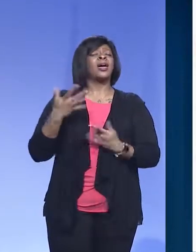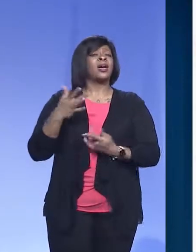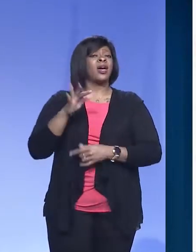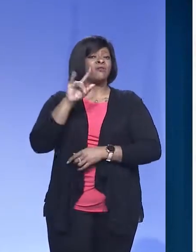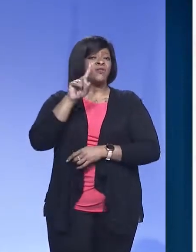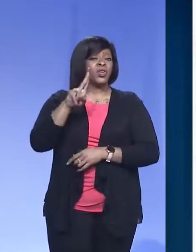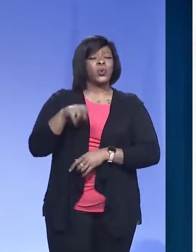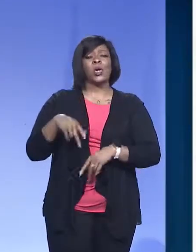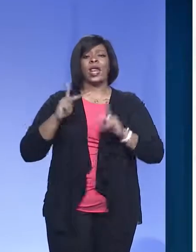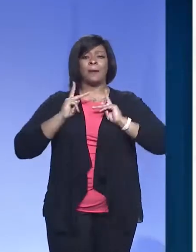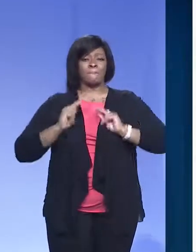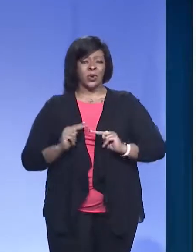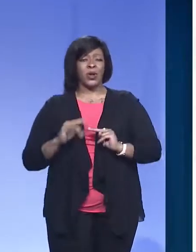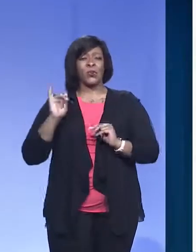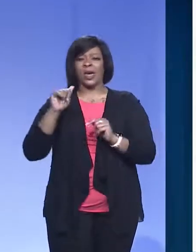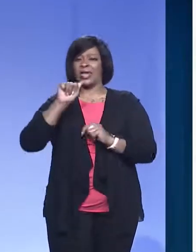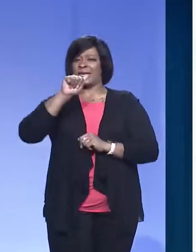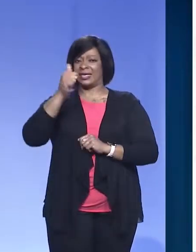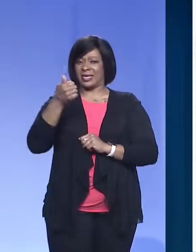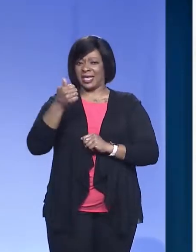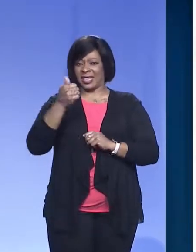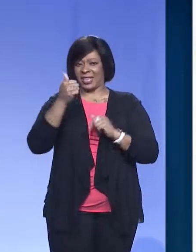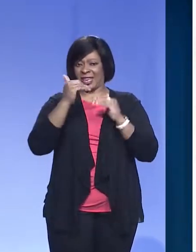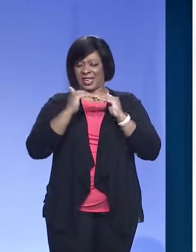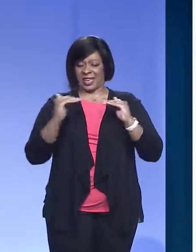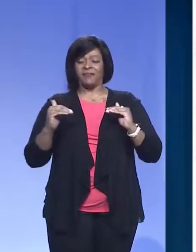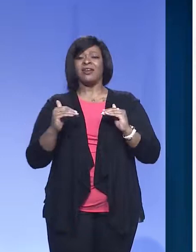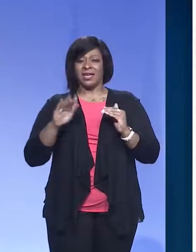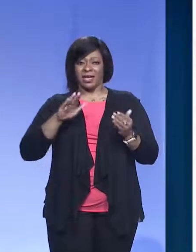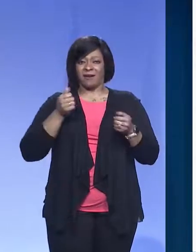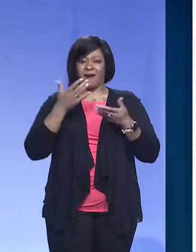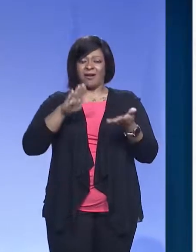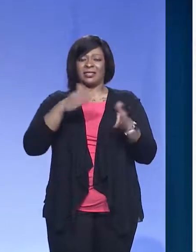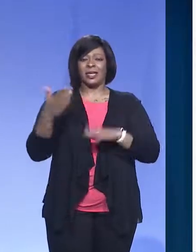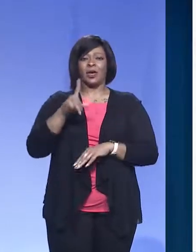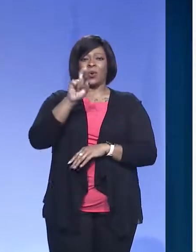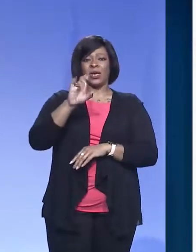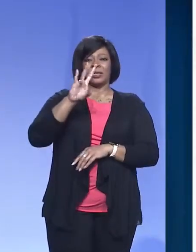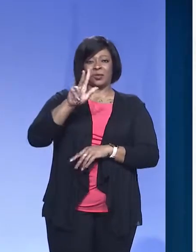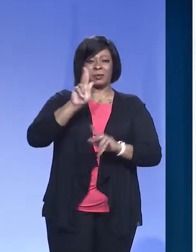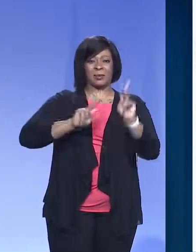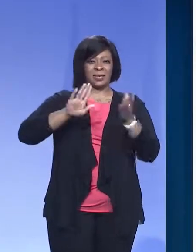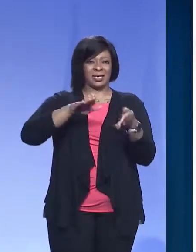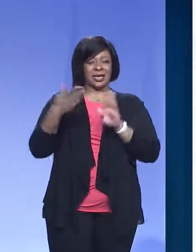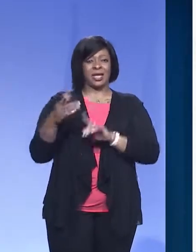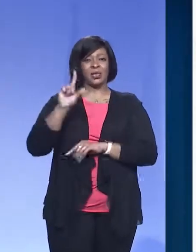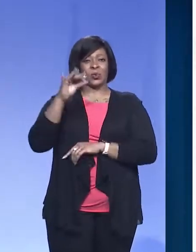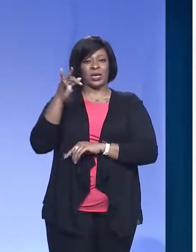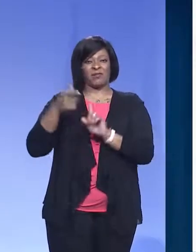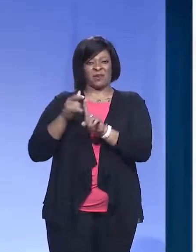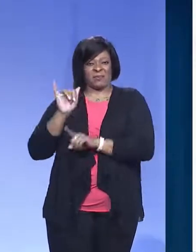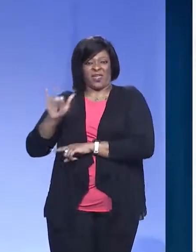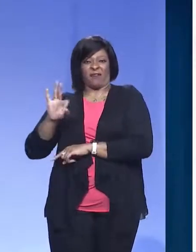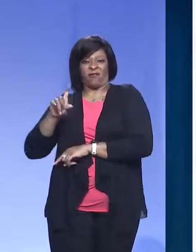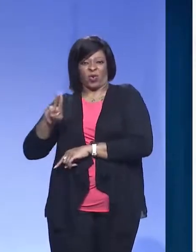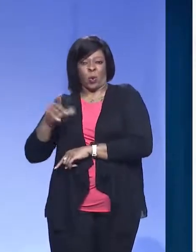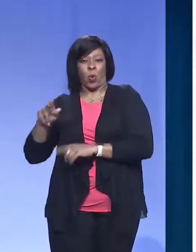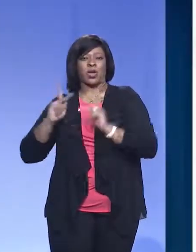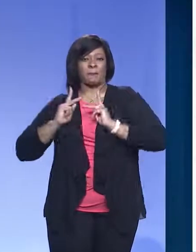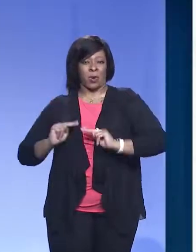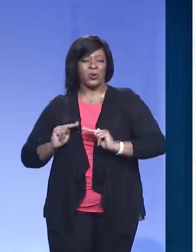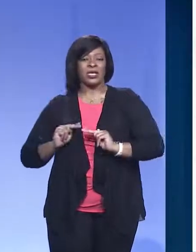pneumonia was the 10th leading cause of death, with 173 people dying in 2019 from that cause, representing about